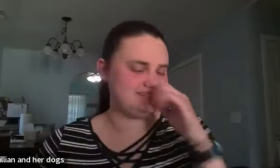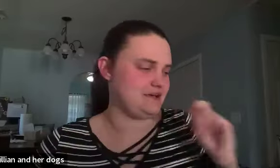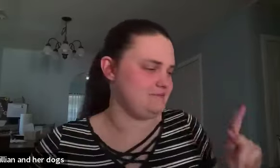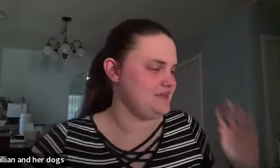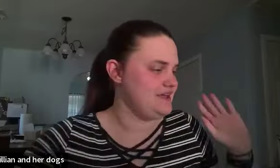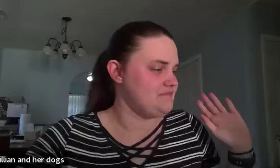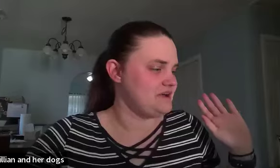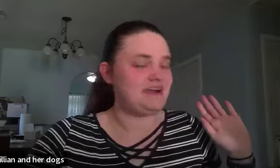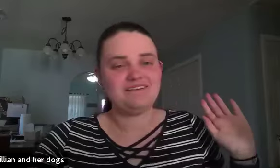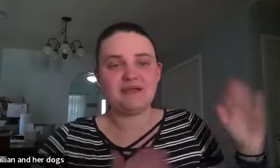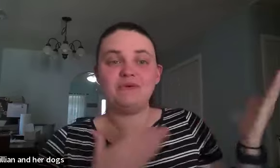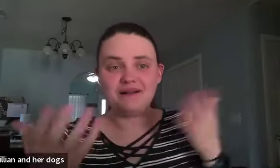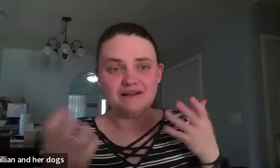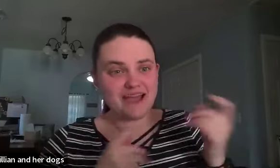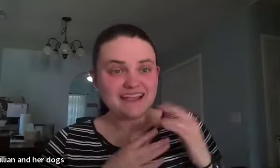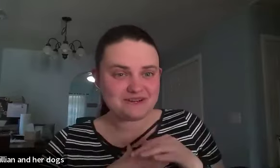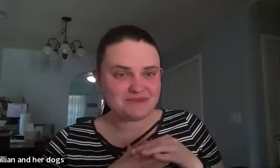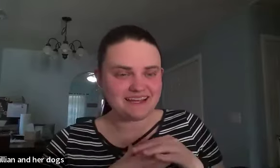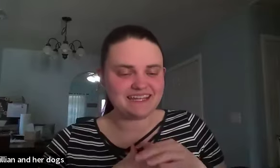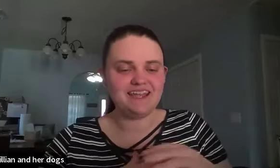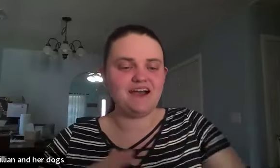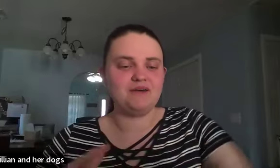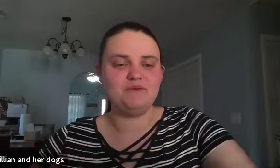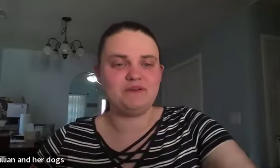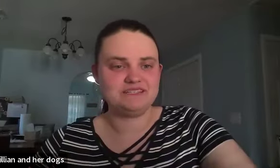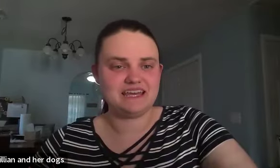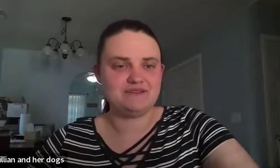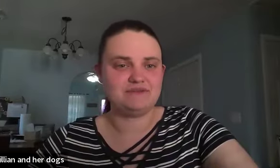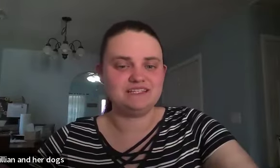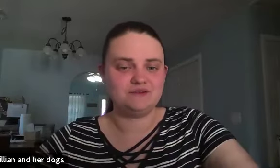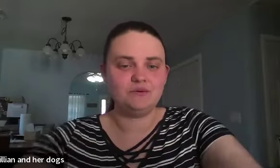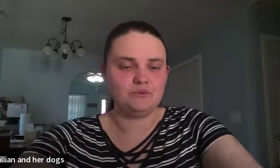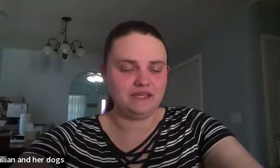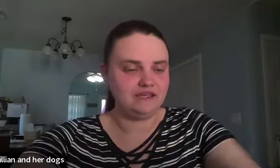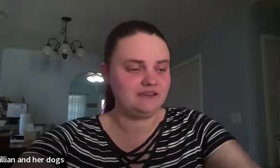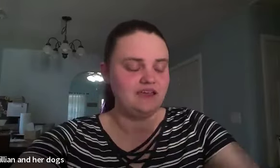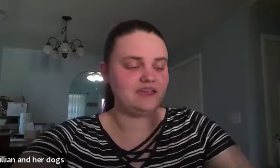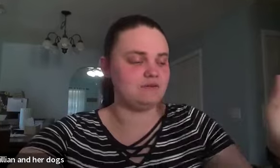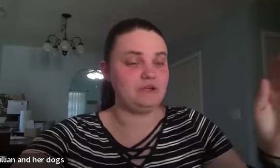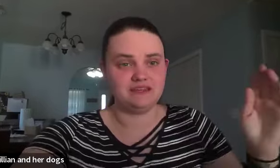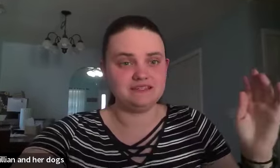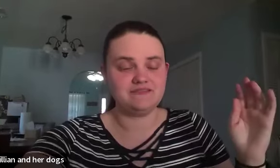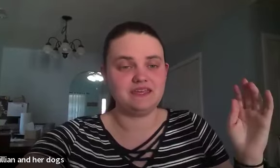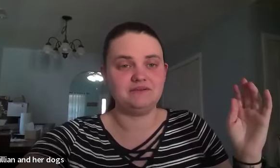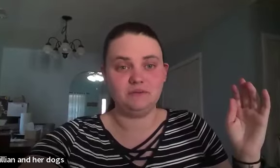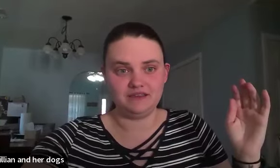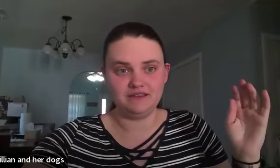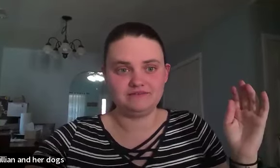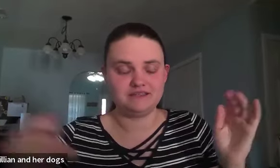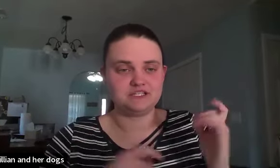So, all right. Well, welcome back, everybody. I hope everyone's had a restful week and weekend and then week, especially